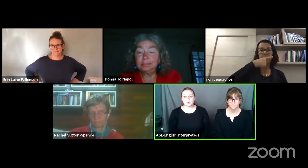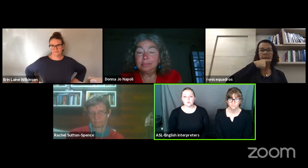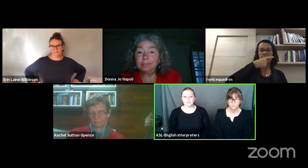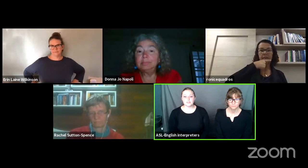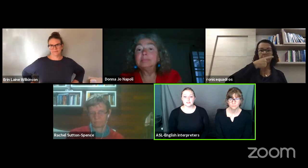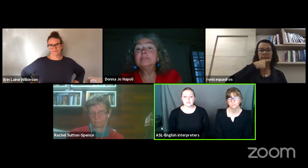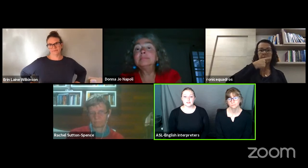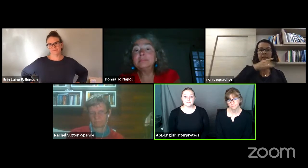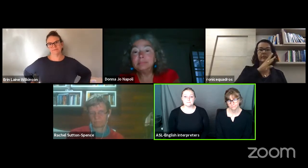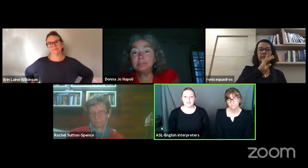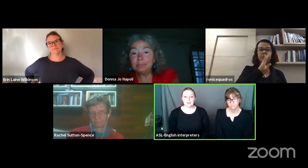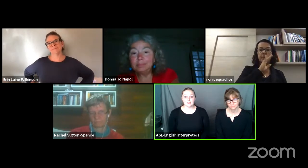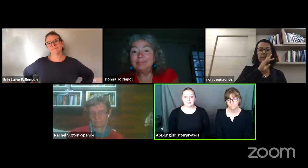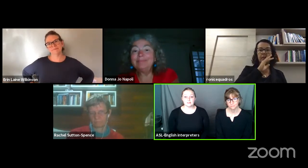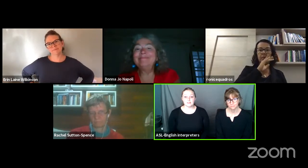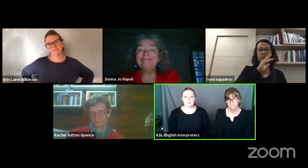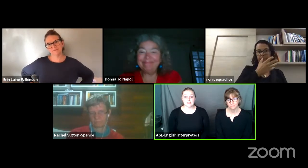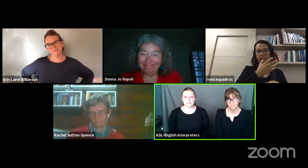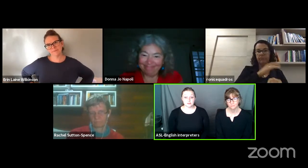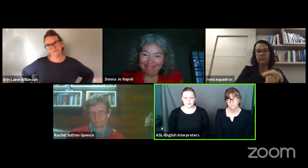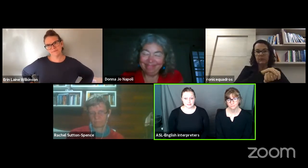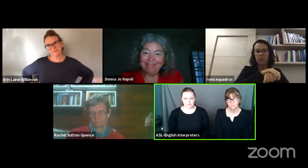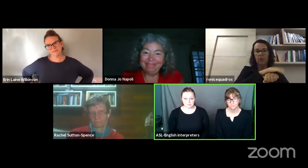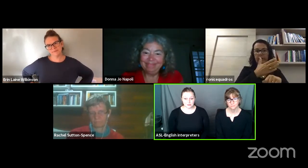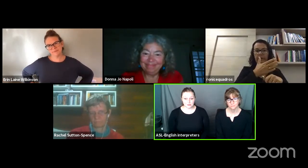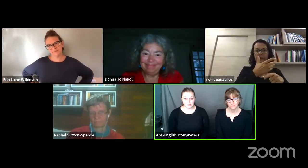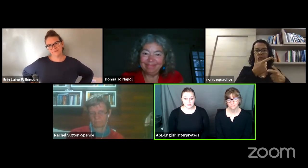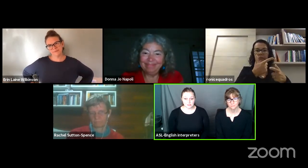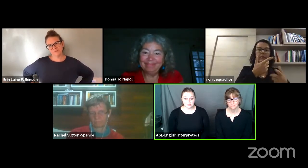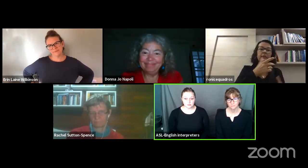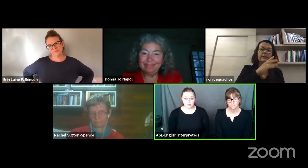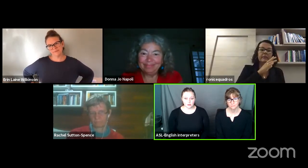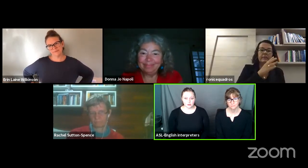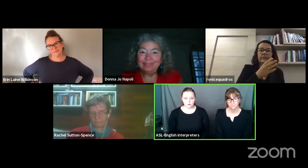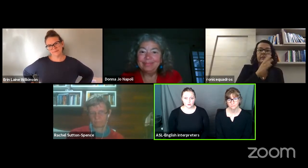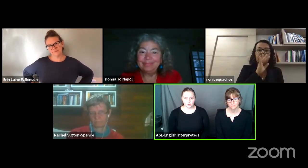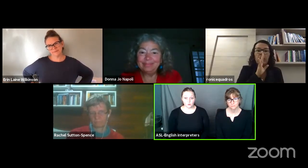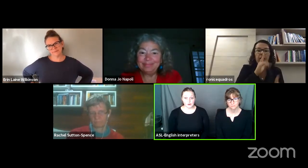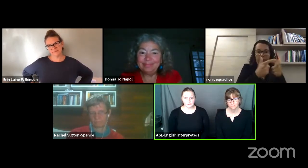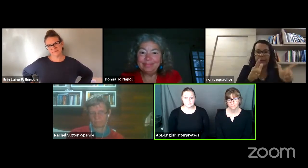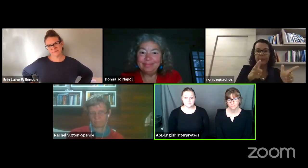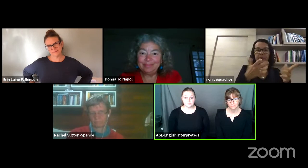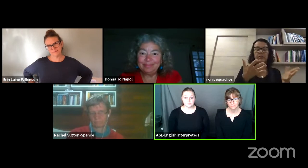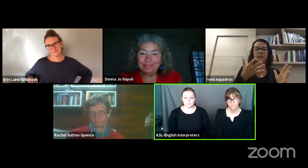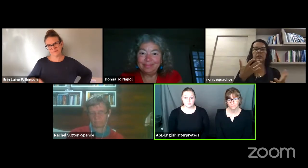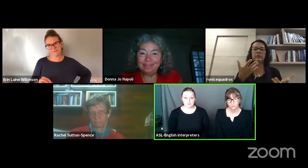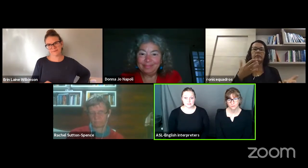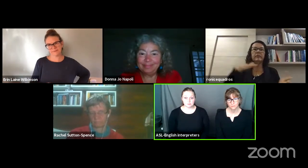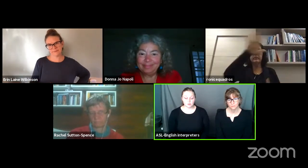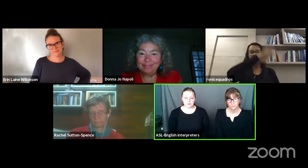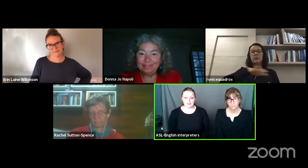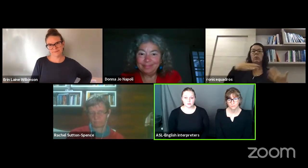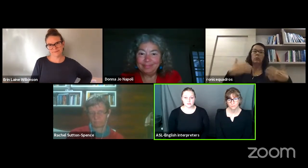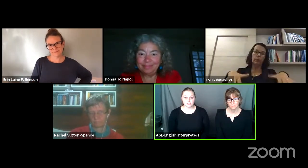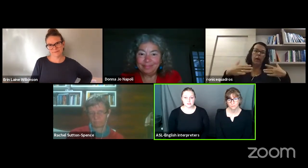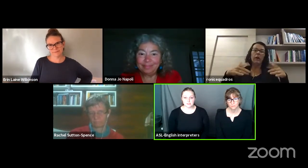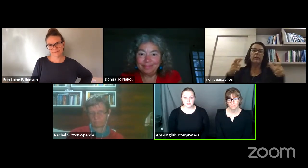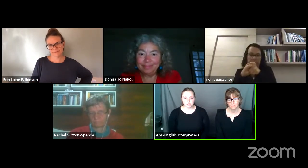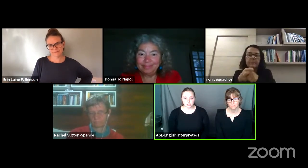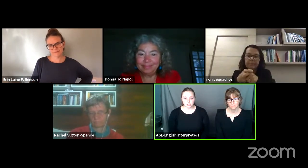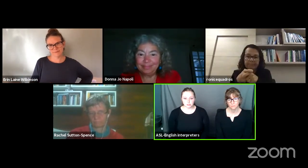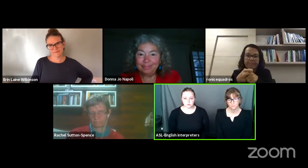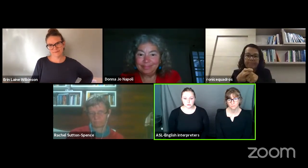But if you were to compare the hearing speakers or spoken